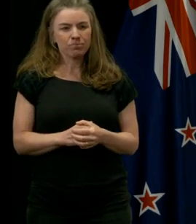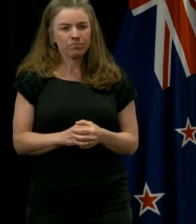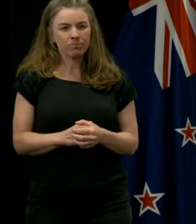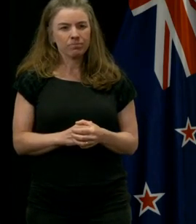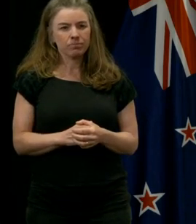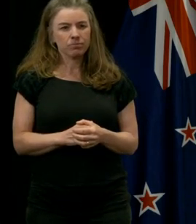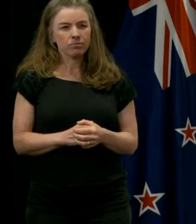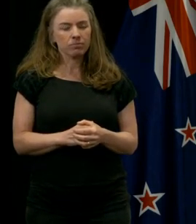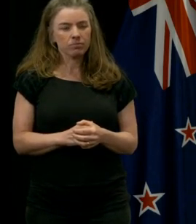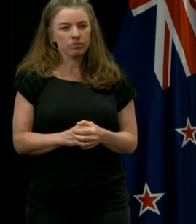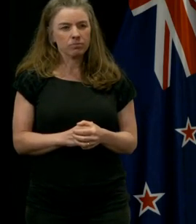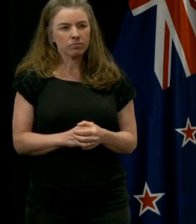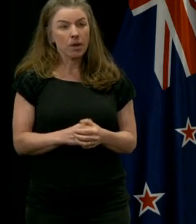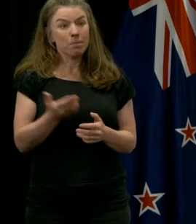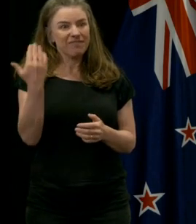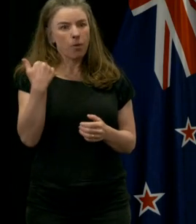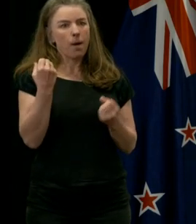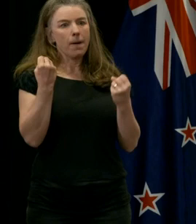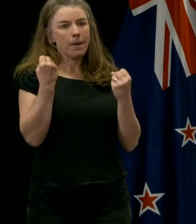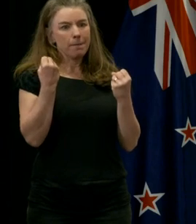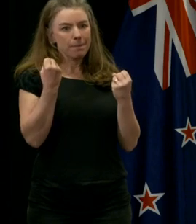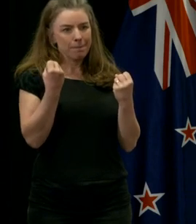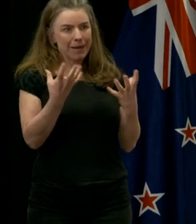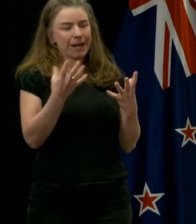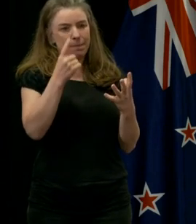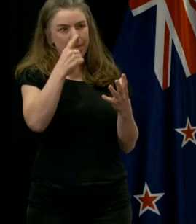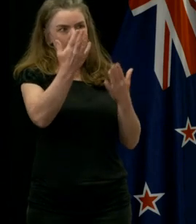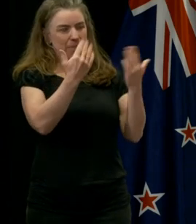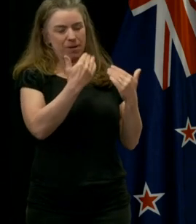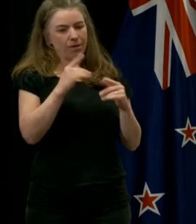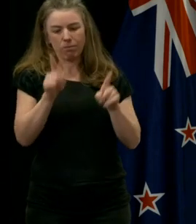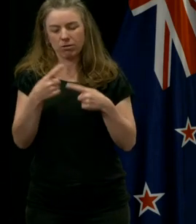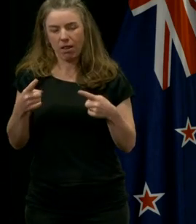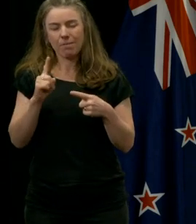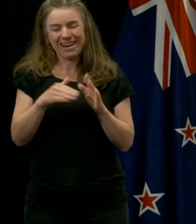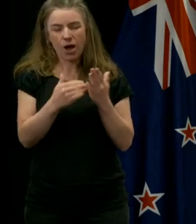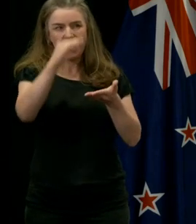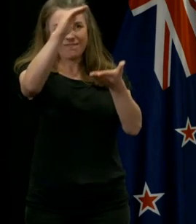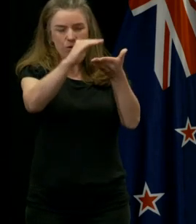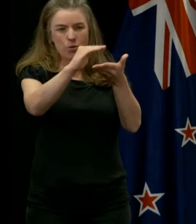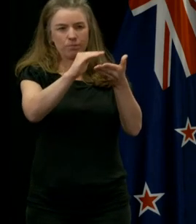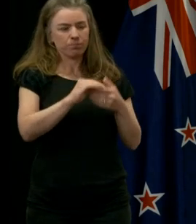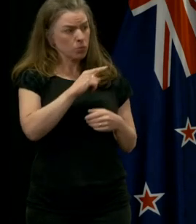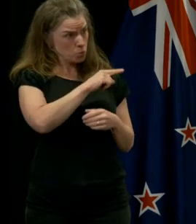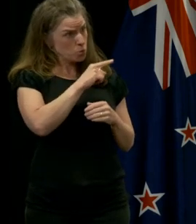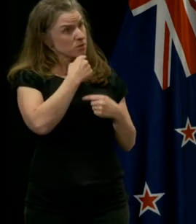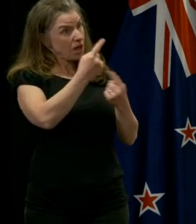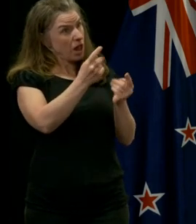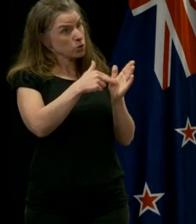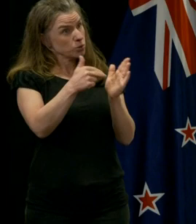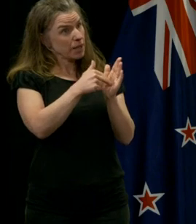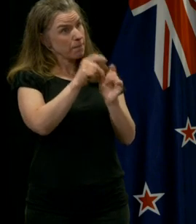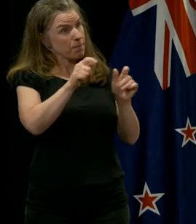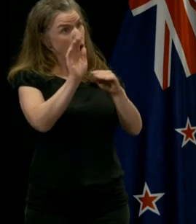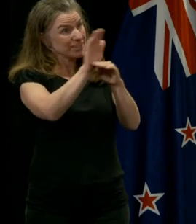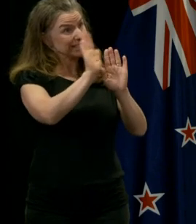not have been, given the large number of New Zealanders who both travel and who are returning. To stay overseas now as well, aren't you? That's the new